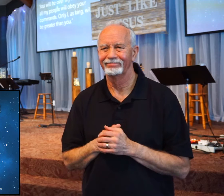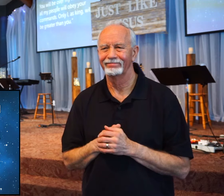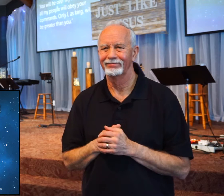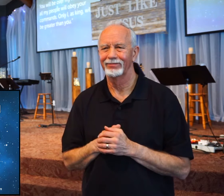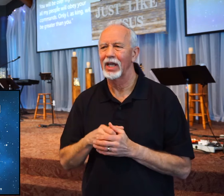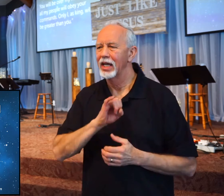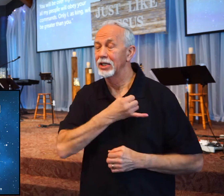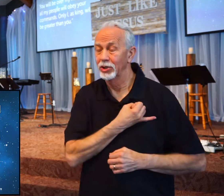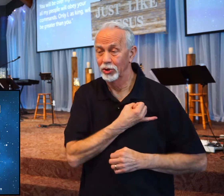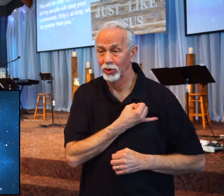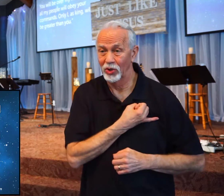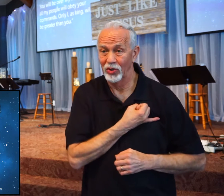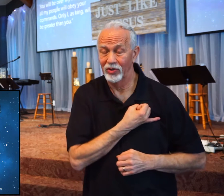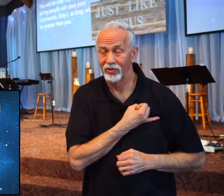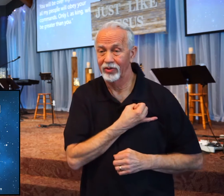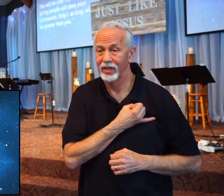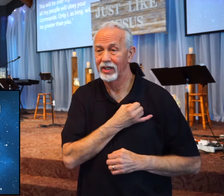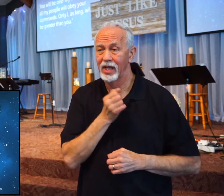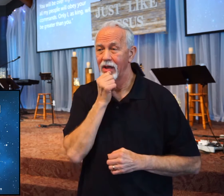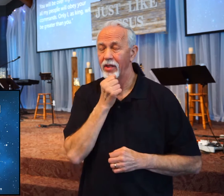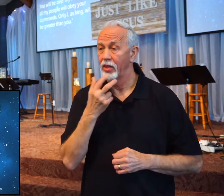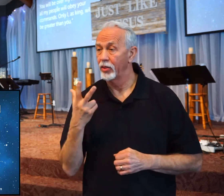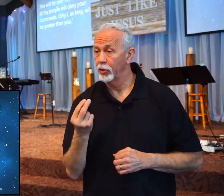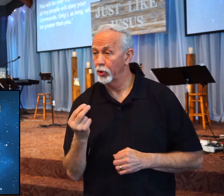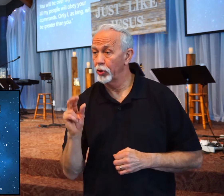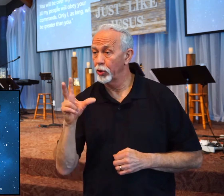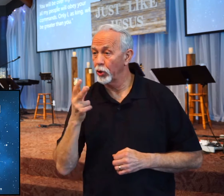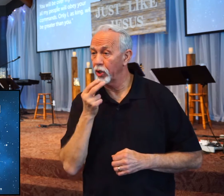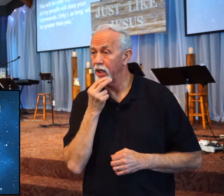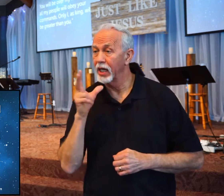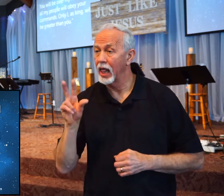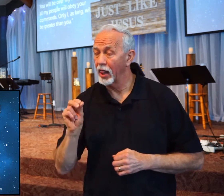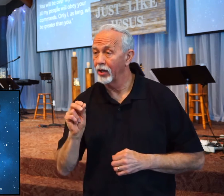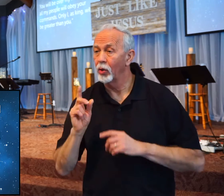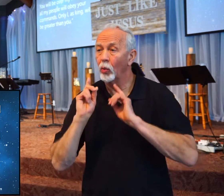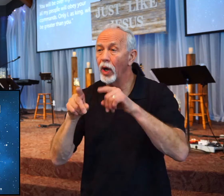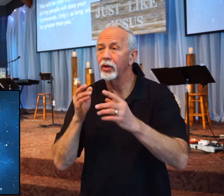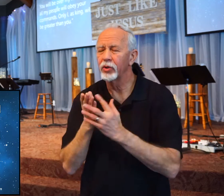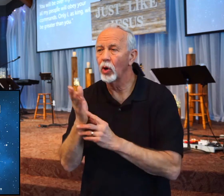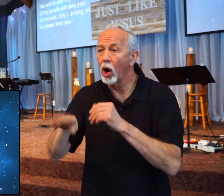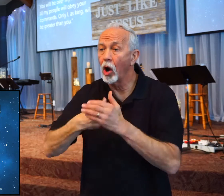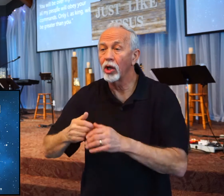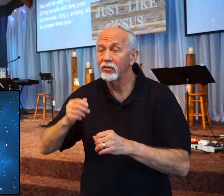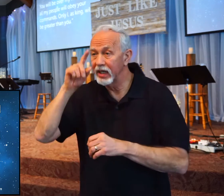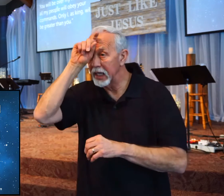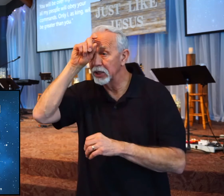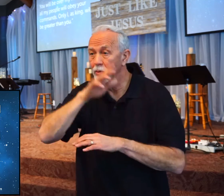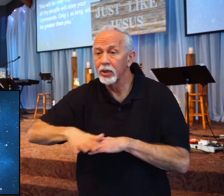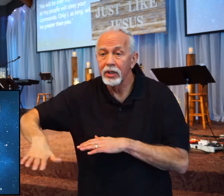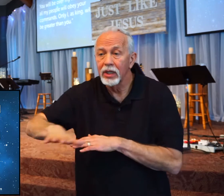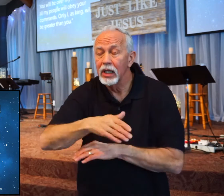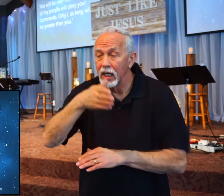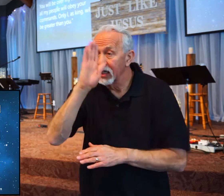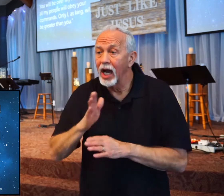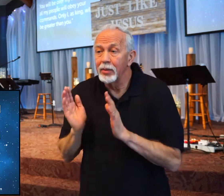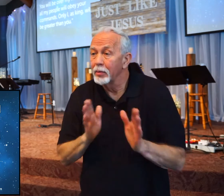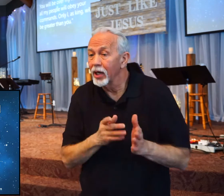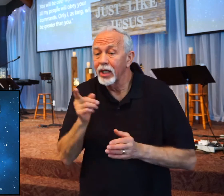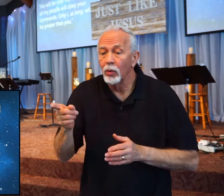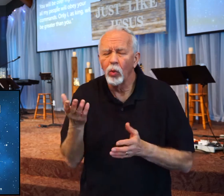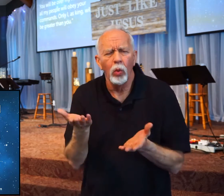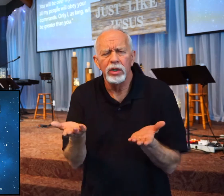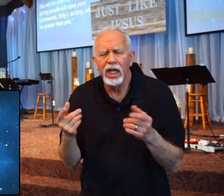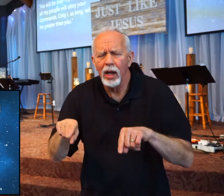And Joseph, at 30 years old, he went throughout all of Egypt, and God had prepared him. And what is happening